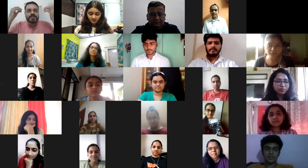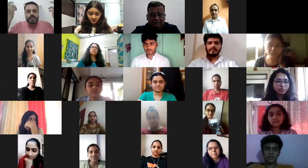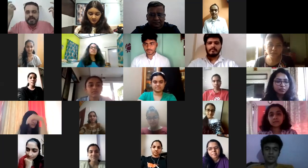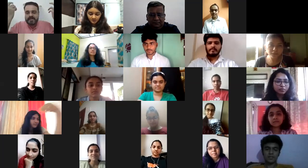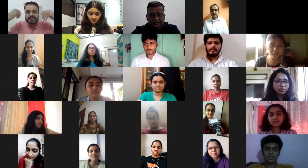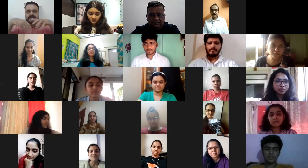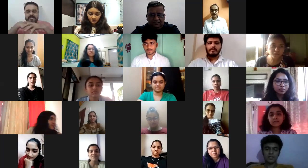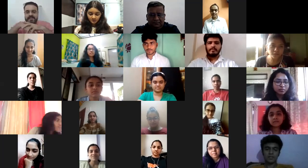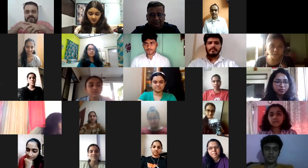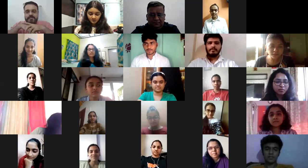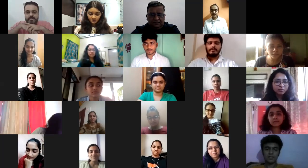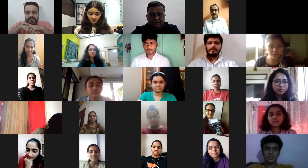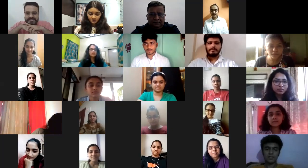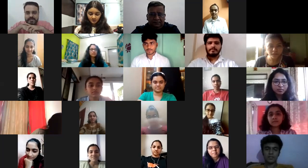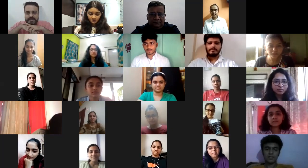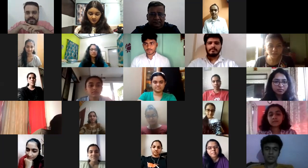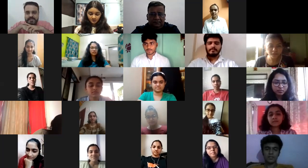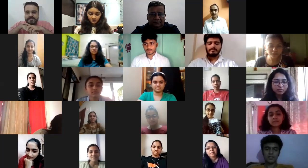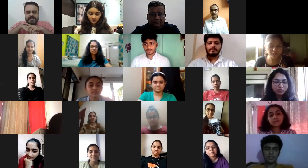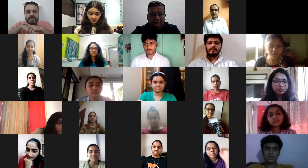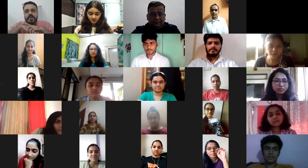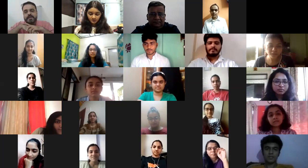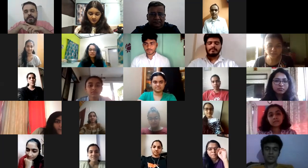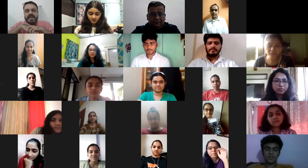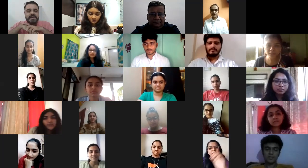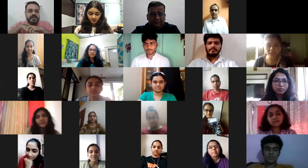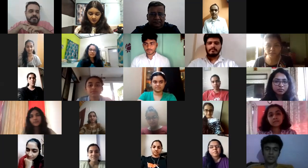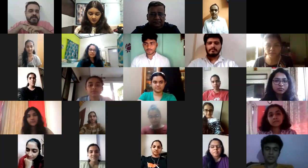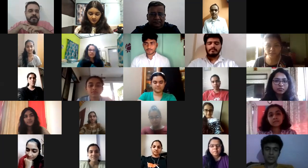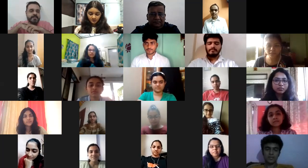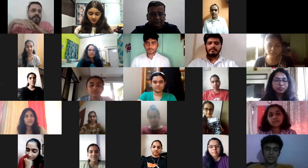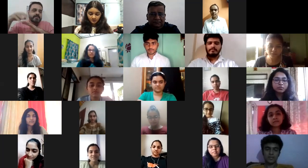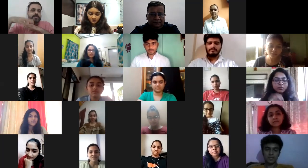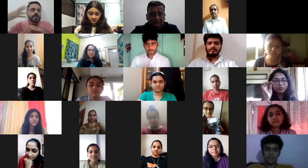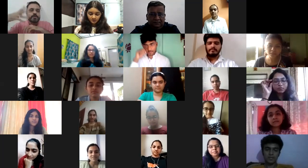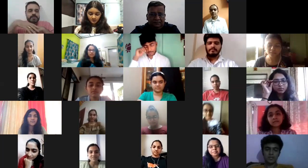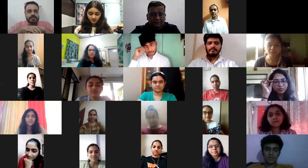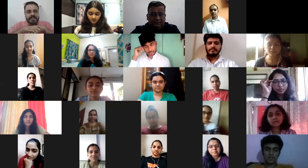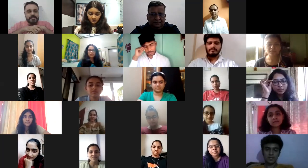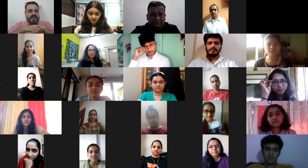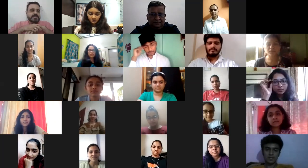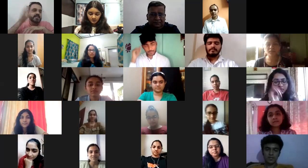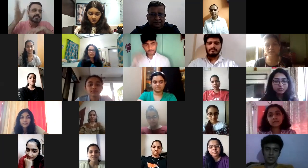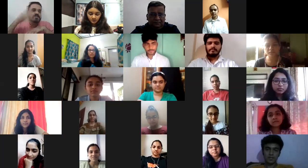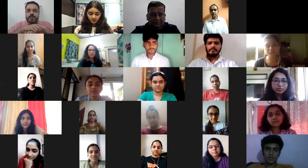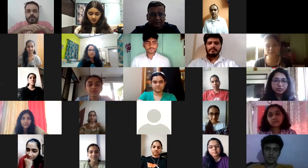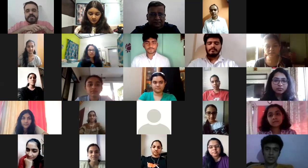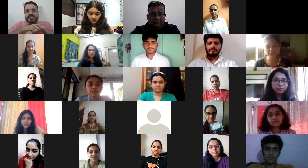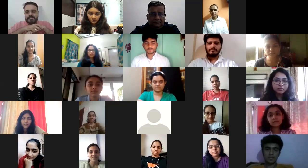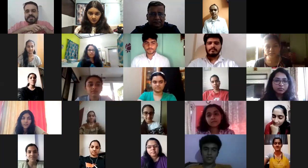at it as a some kind of disability. Then not in a medical term that if you go to a medical practitioner, he's not going to give you a disability